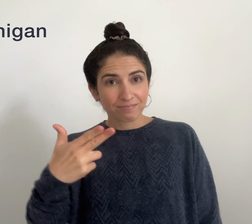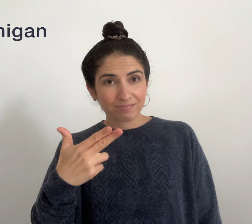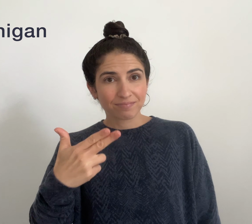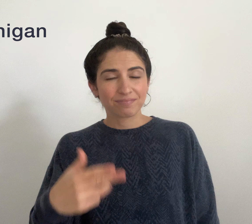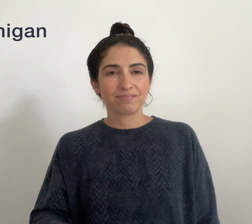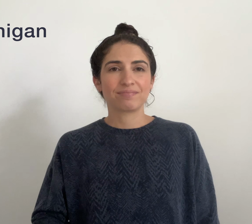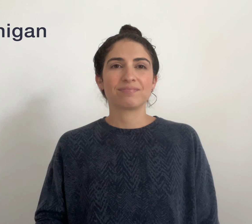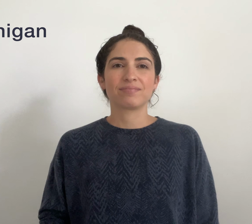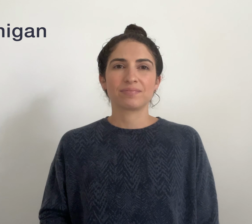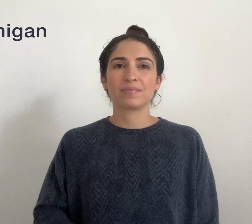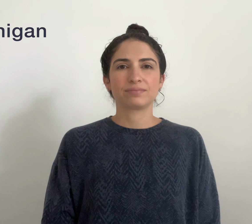Michigan.